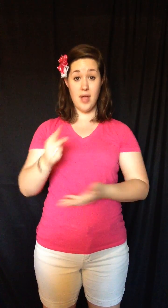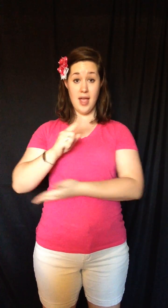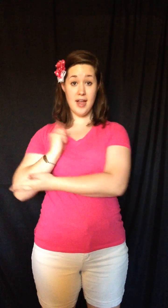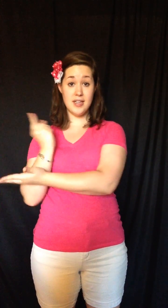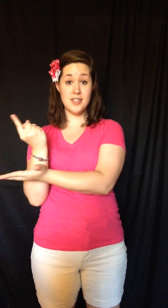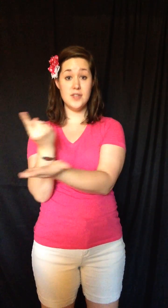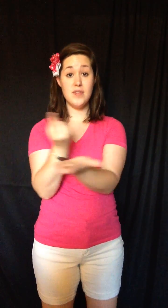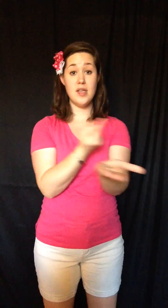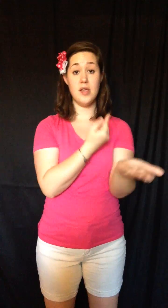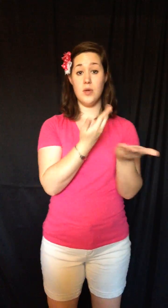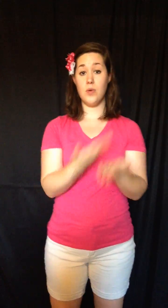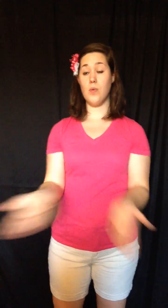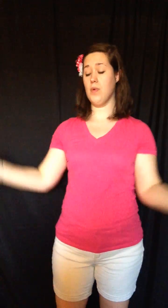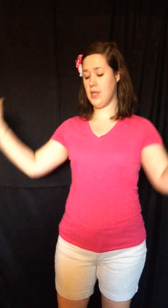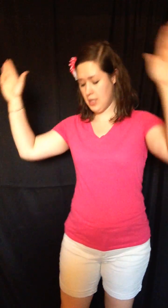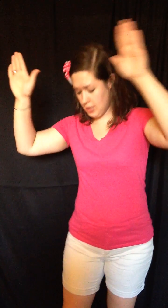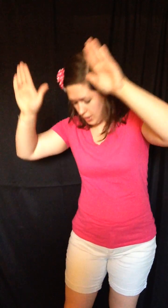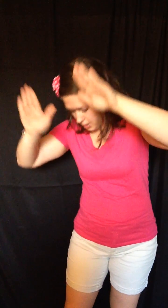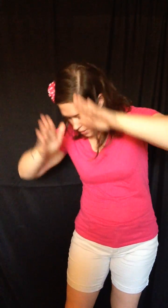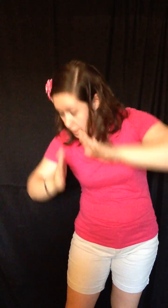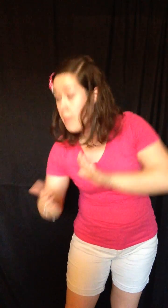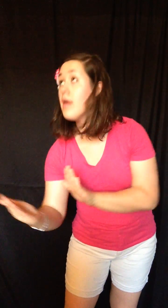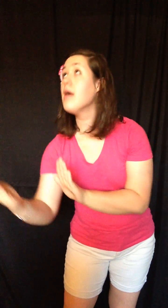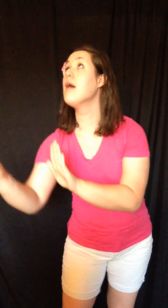at His feet we bow